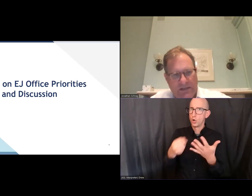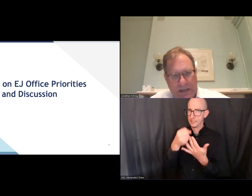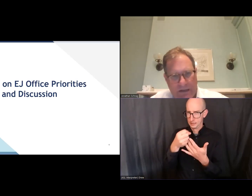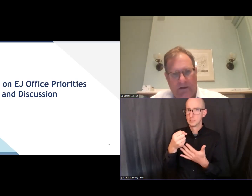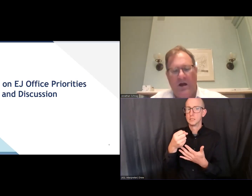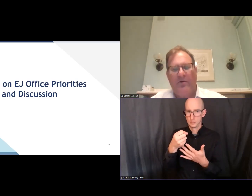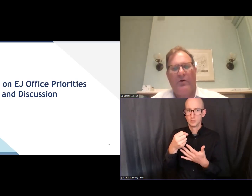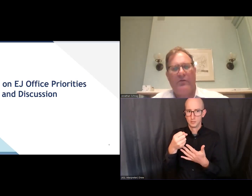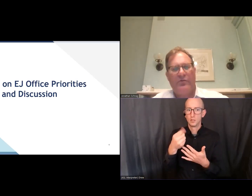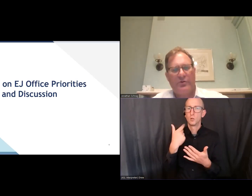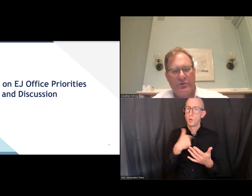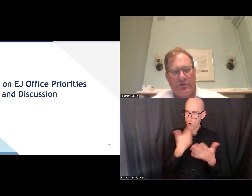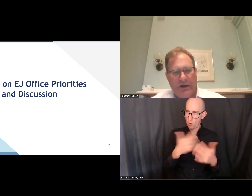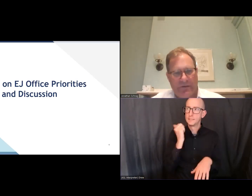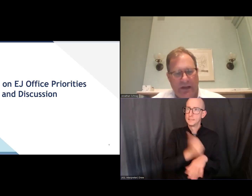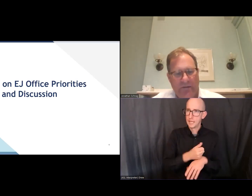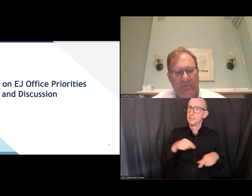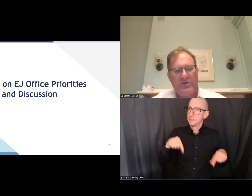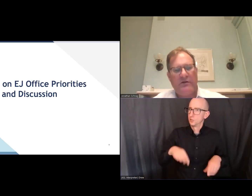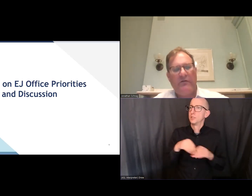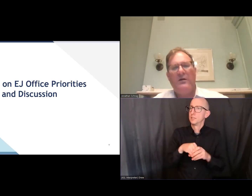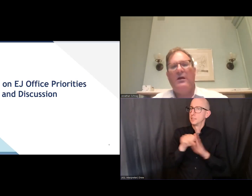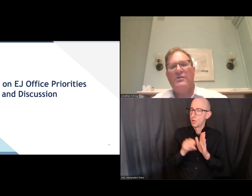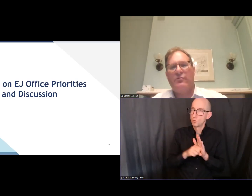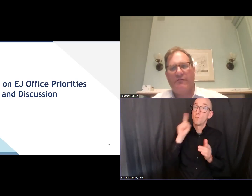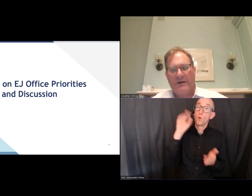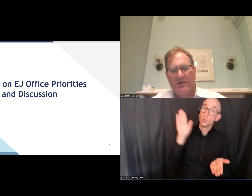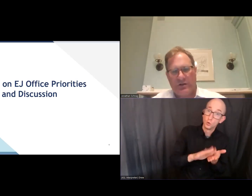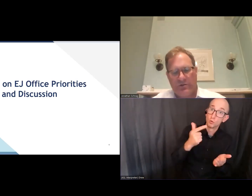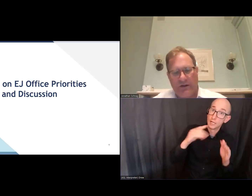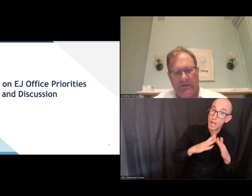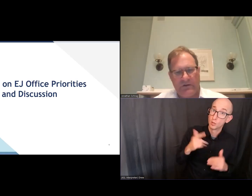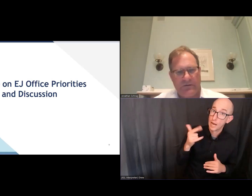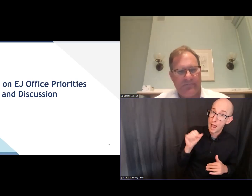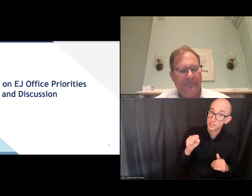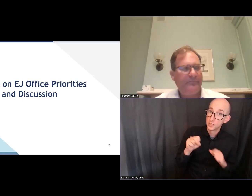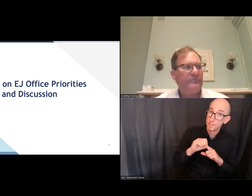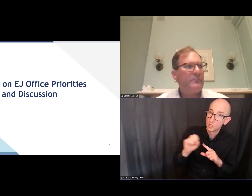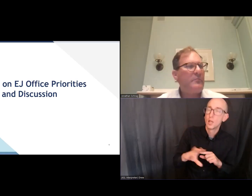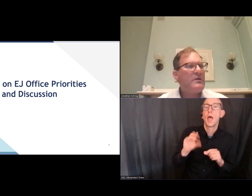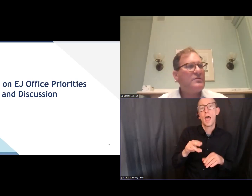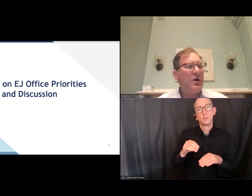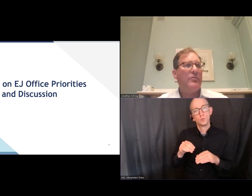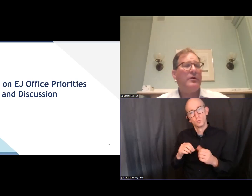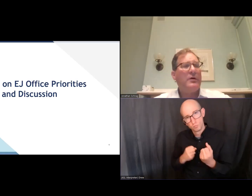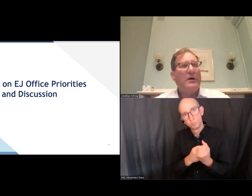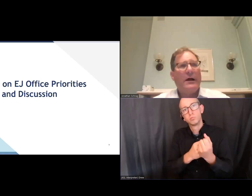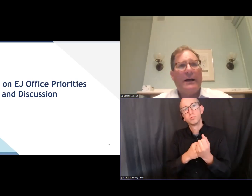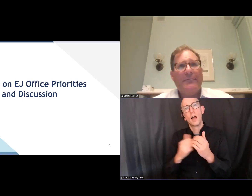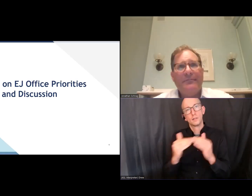have set in the Commonwealth to reduce greenhouse gas emissions and to effect a just transition.